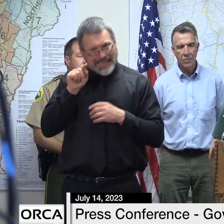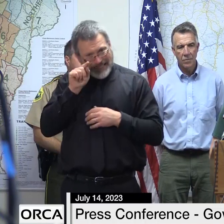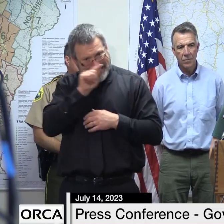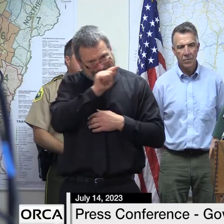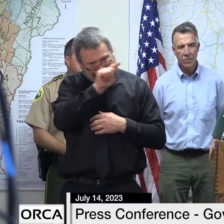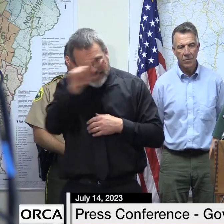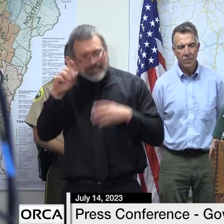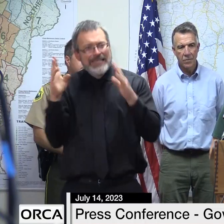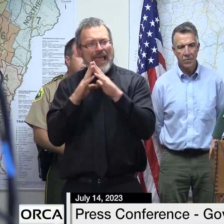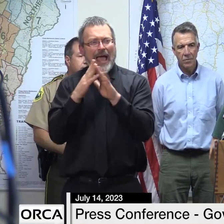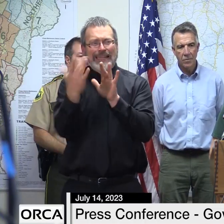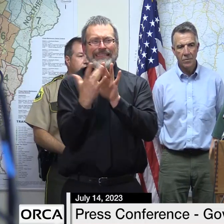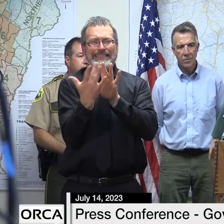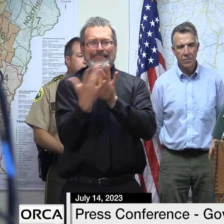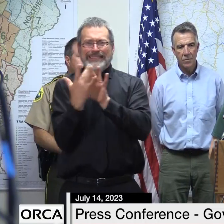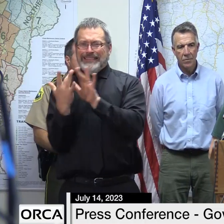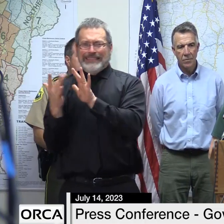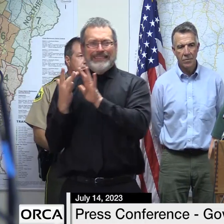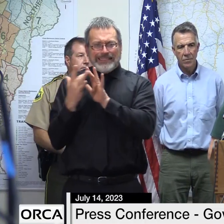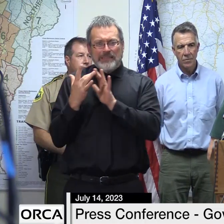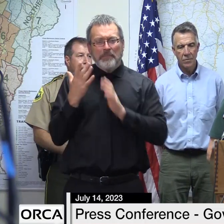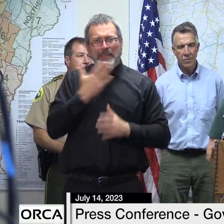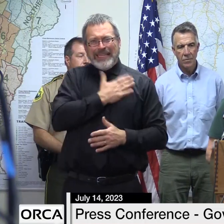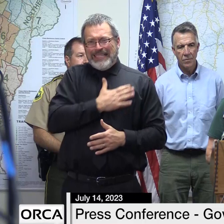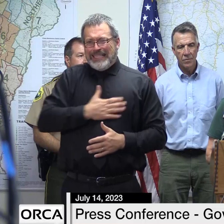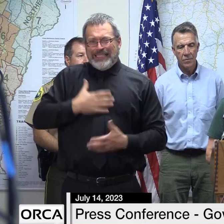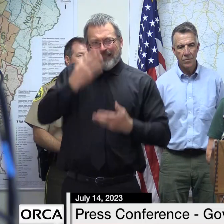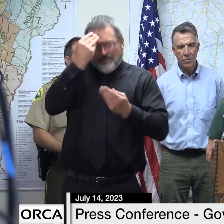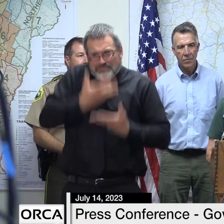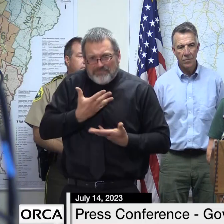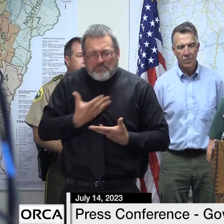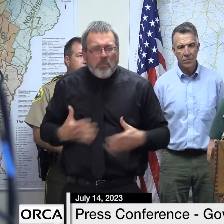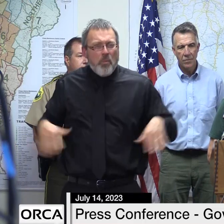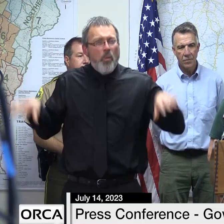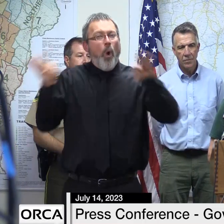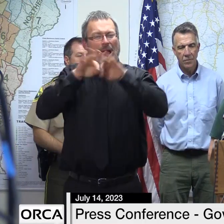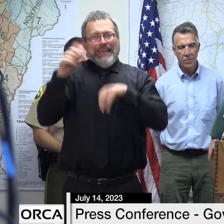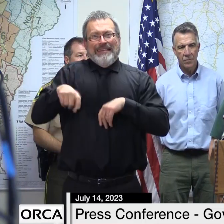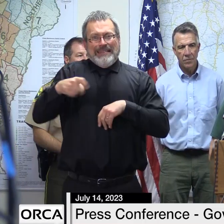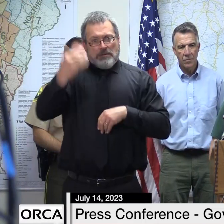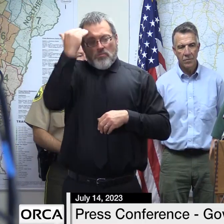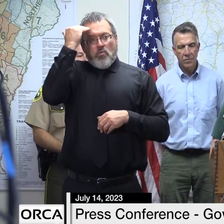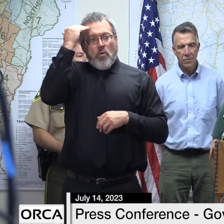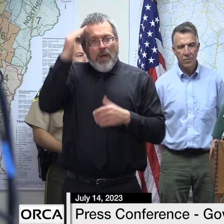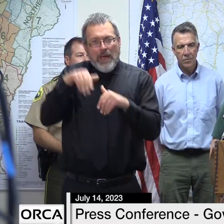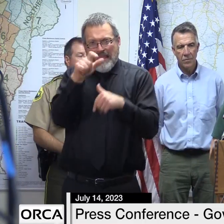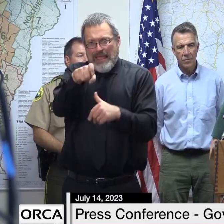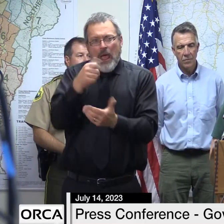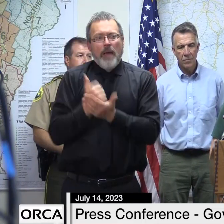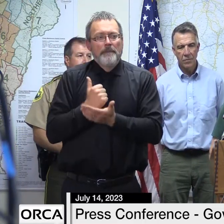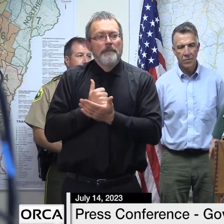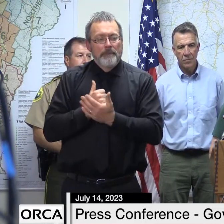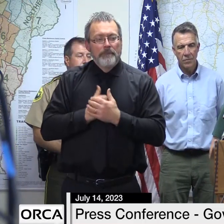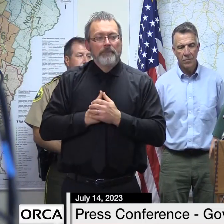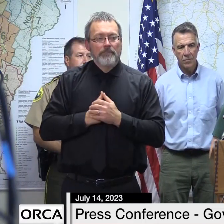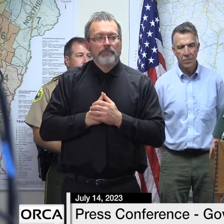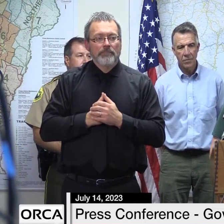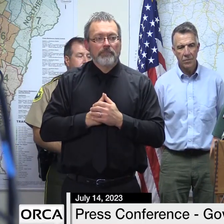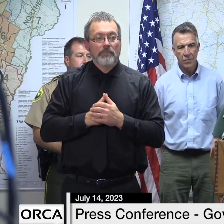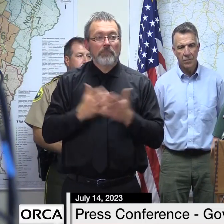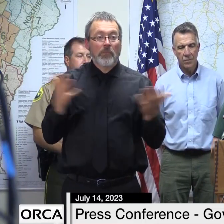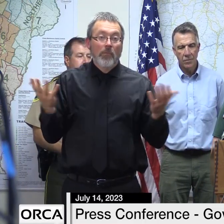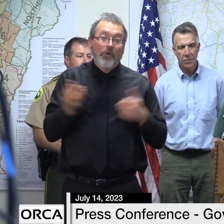the local level if you do not communicate your needs to the Emergency Operations Center. Whatever it is, food,